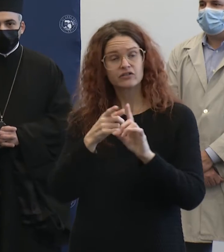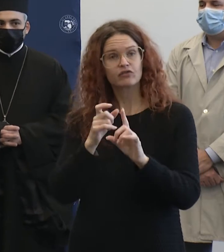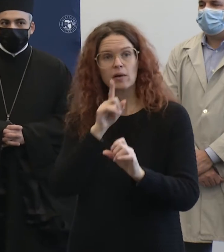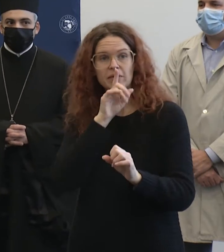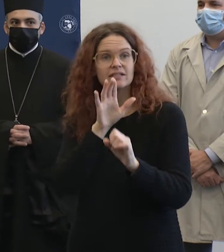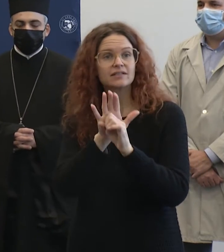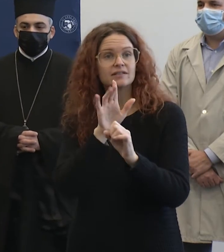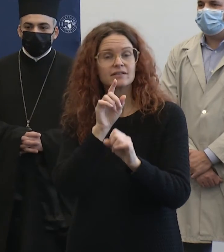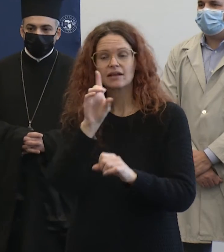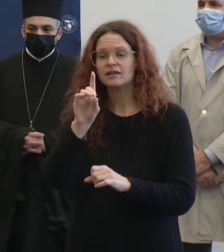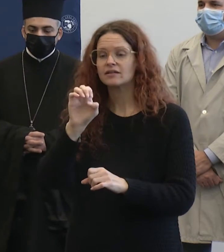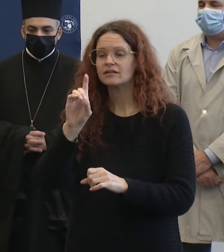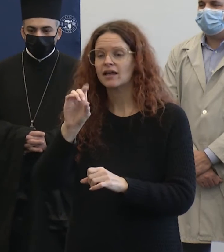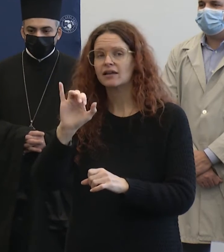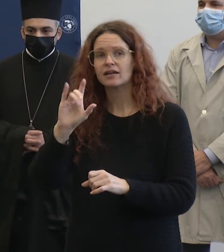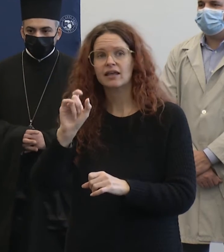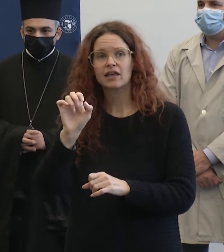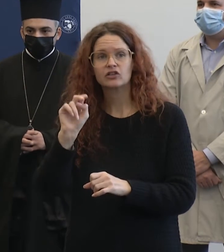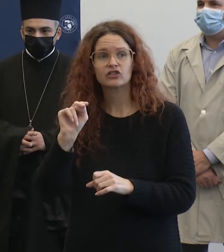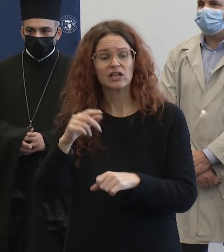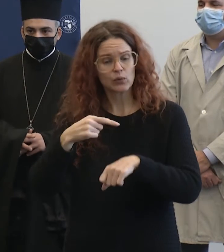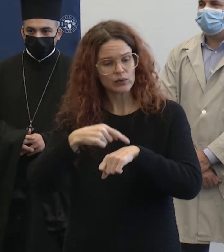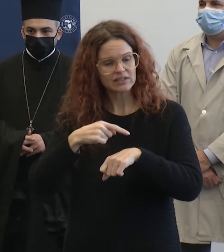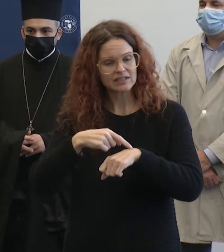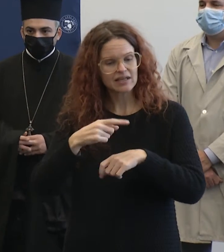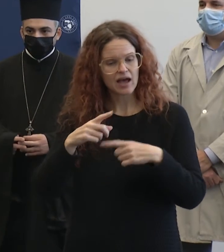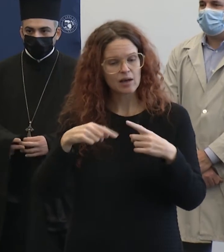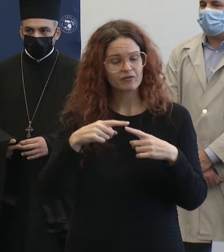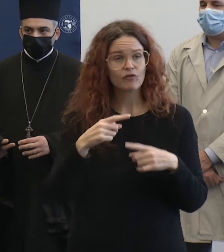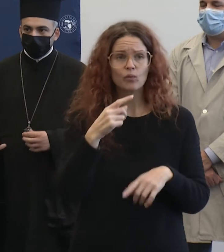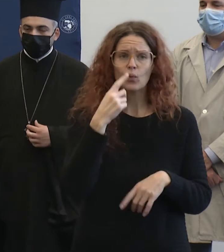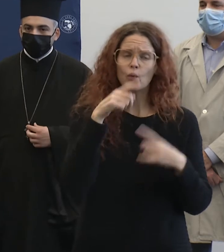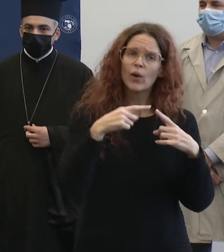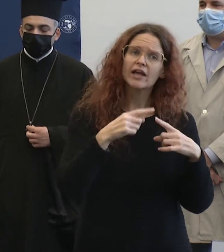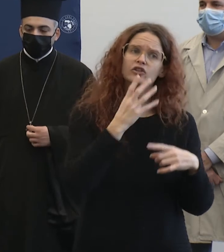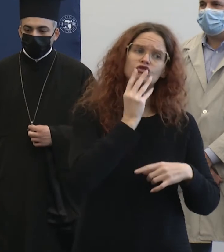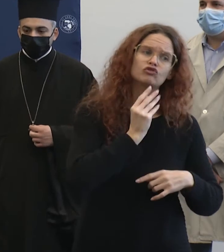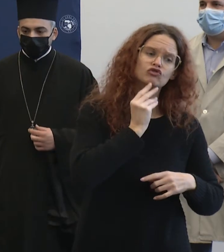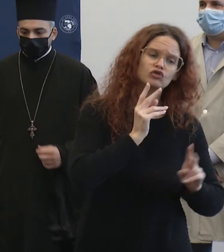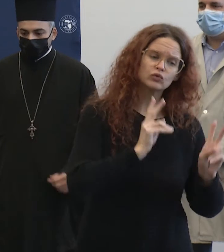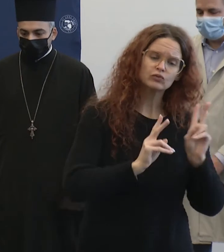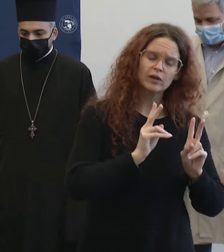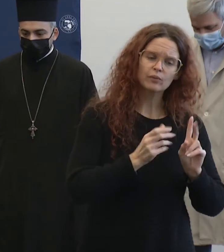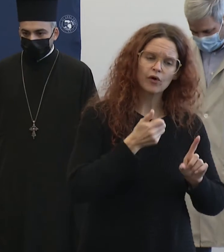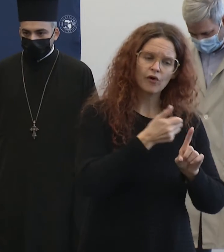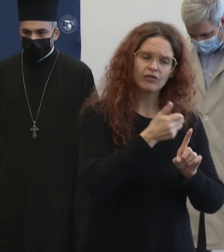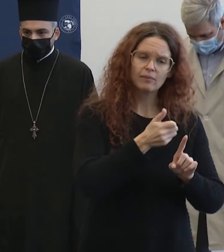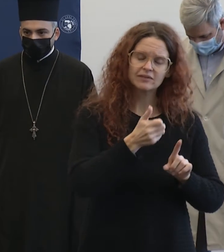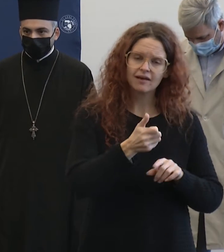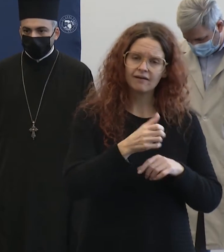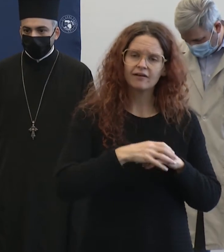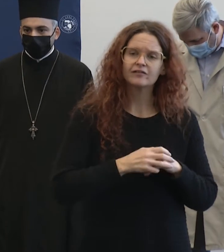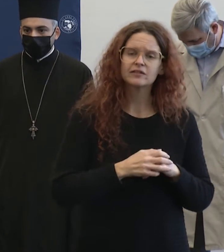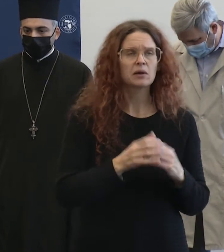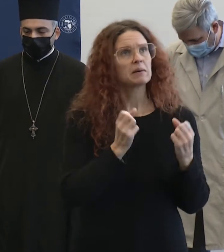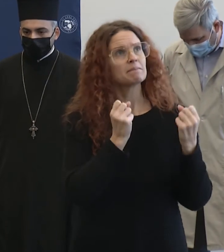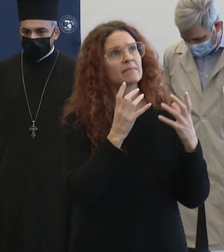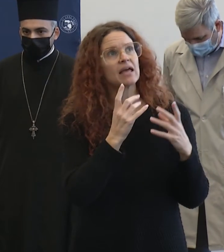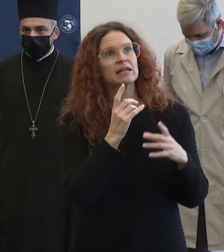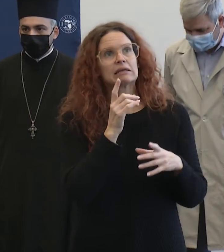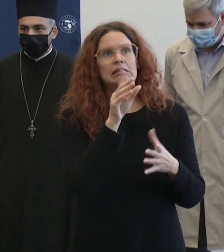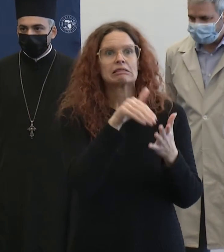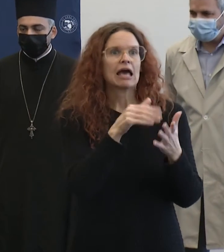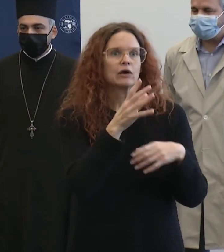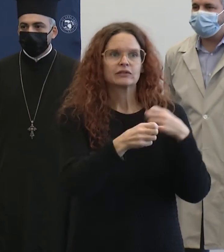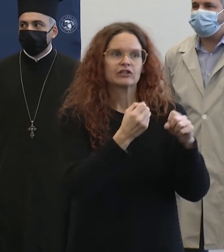dedication, meaning it was a time in which the world for the Jews at that time, many thousands of years